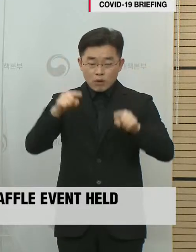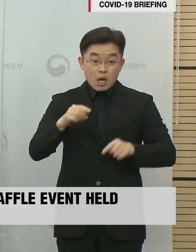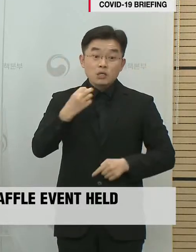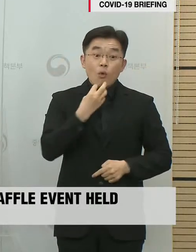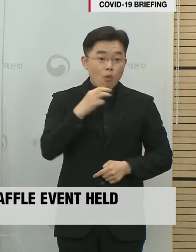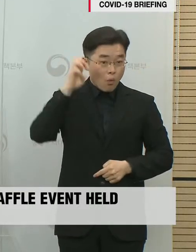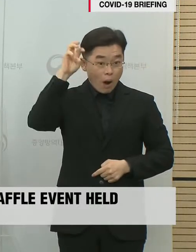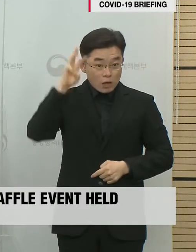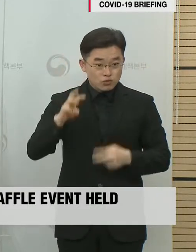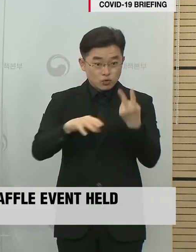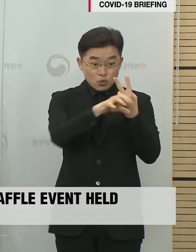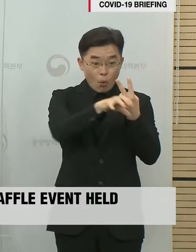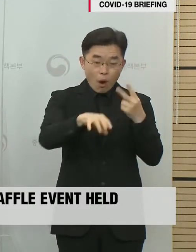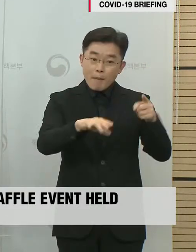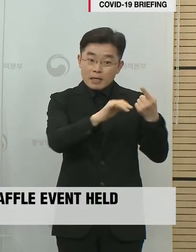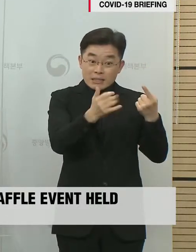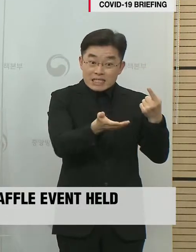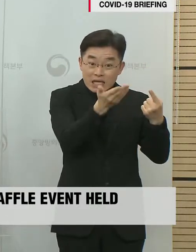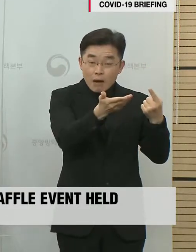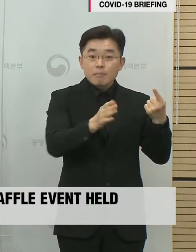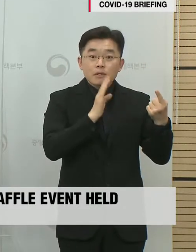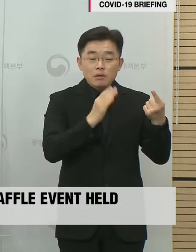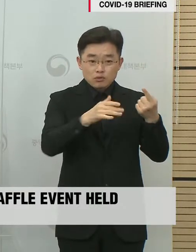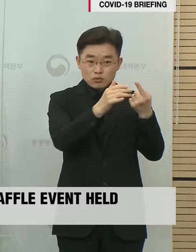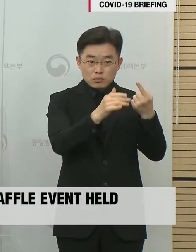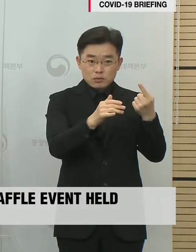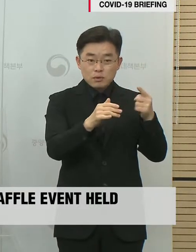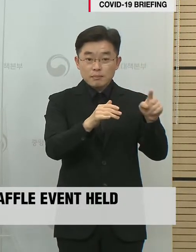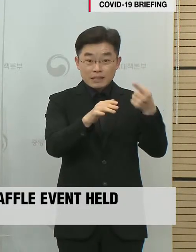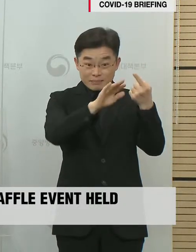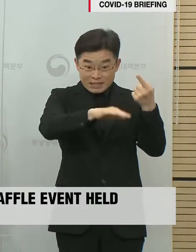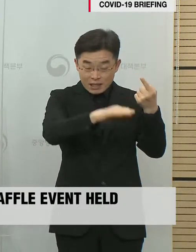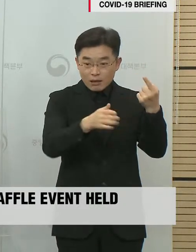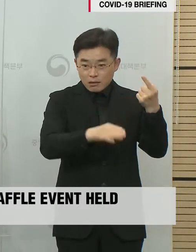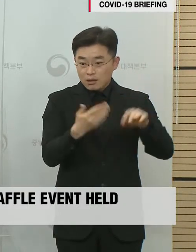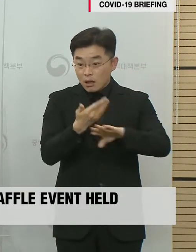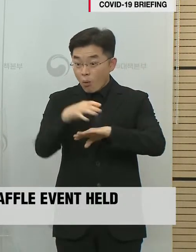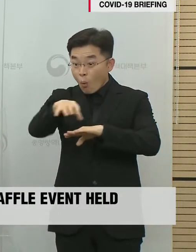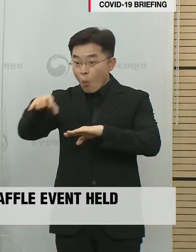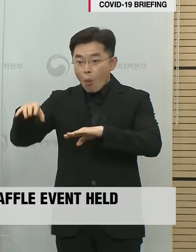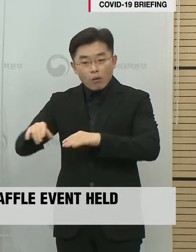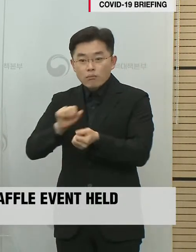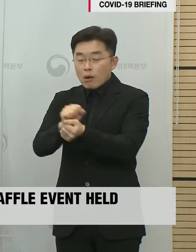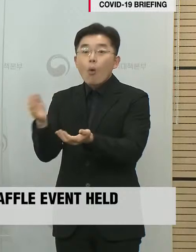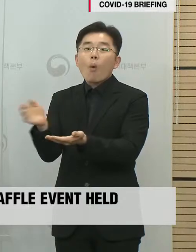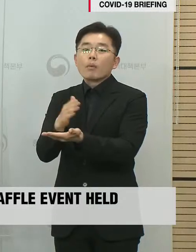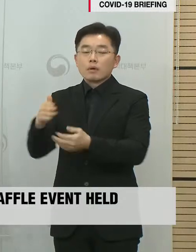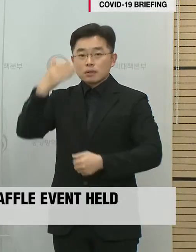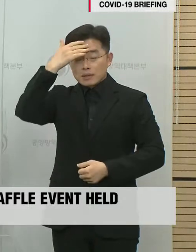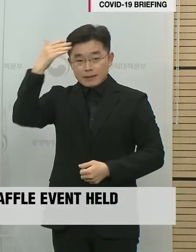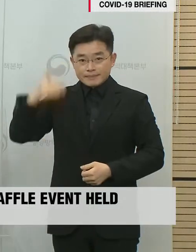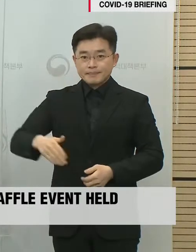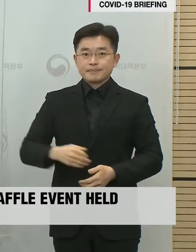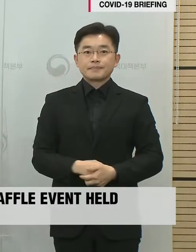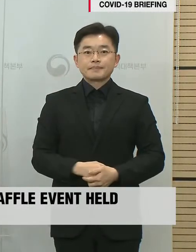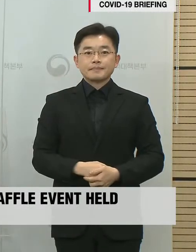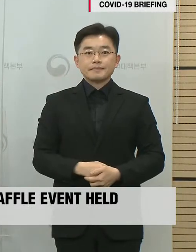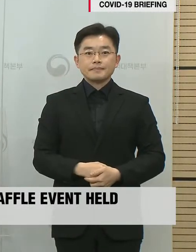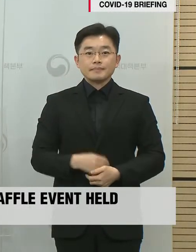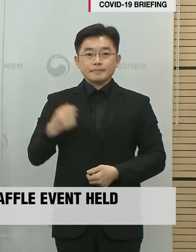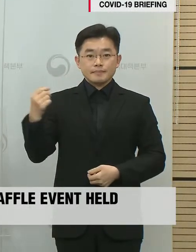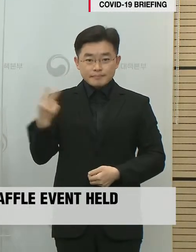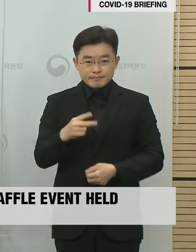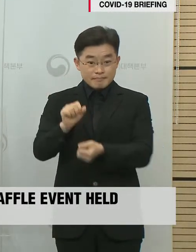downward trend. And in the Gwangju and Gyeonggi-do province, we have a downward trend as well, and